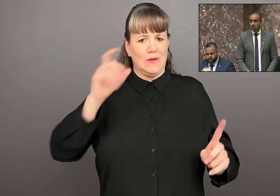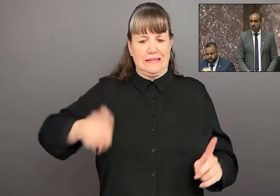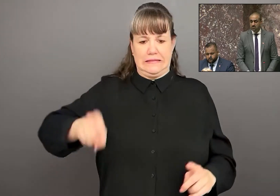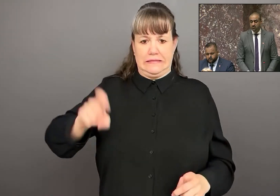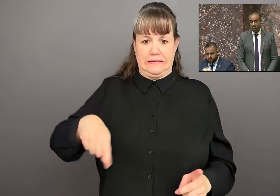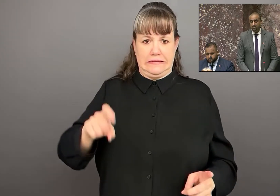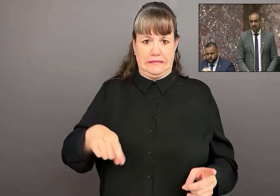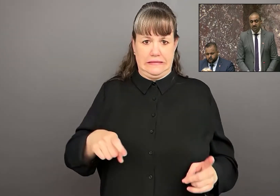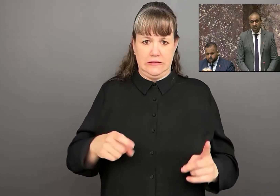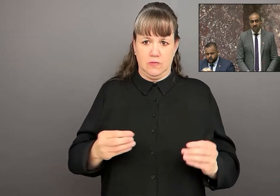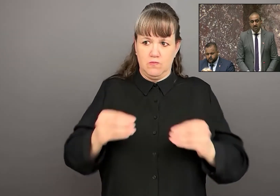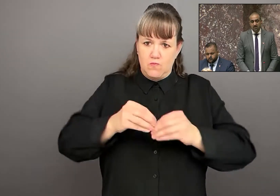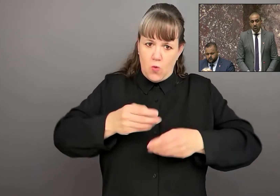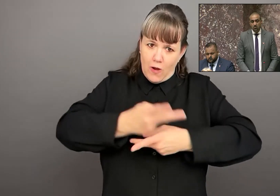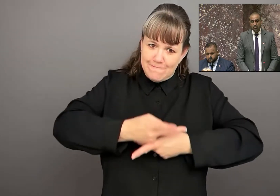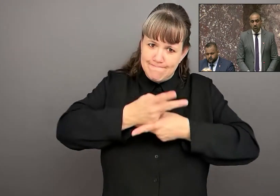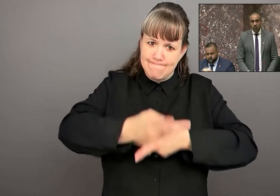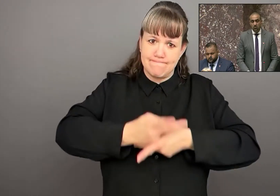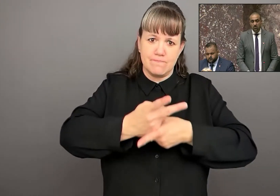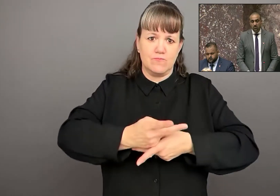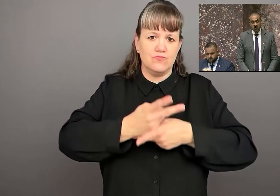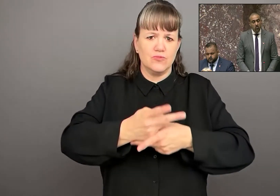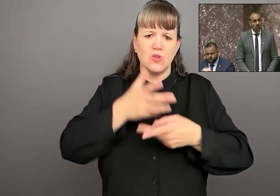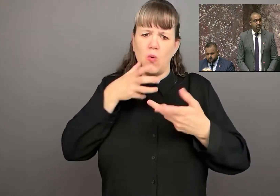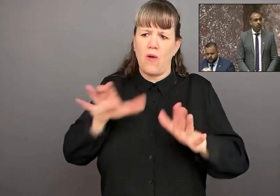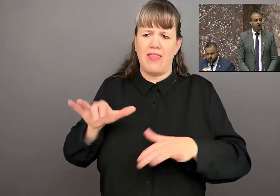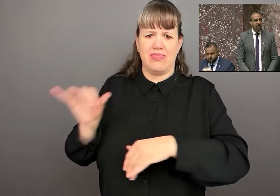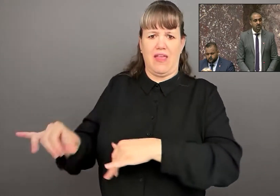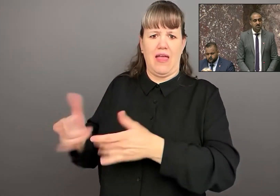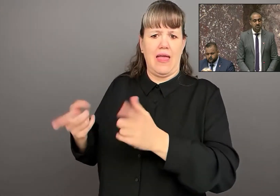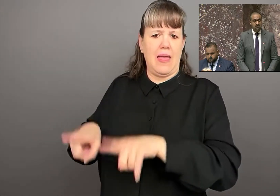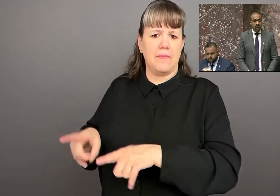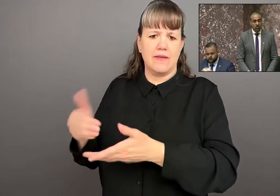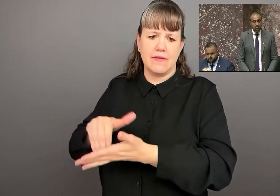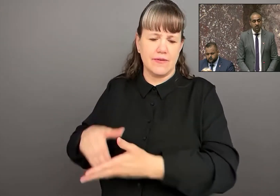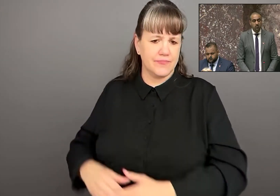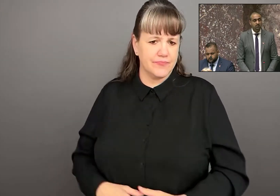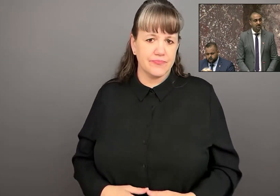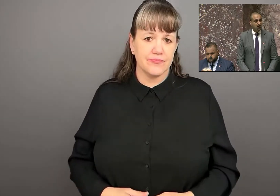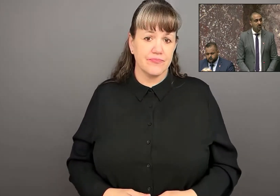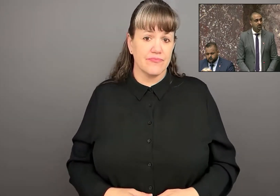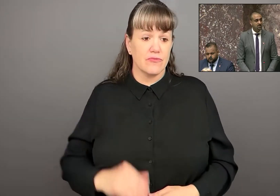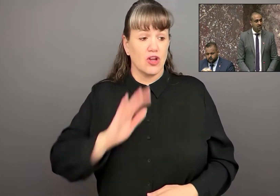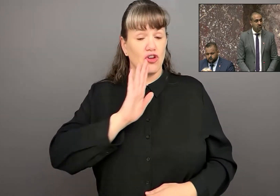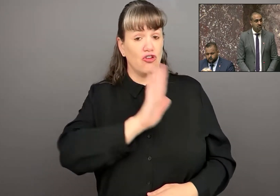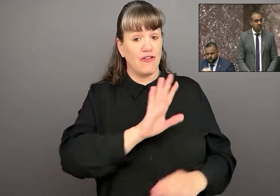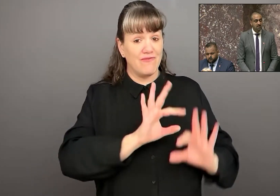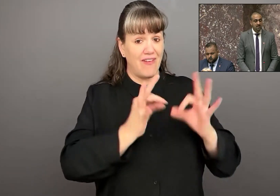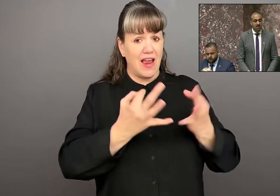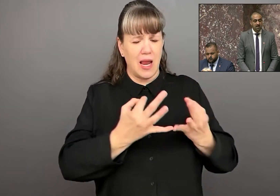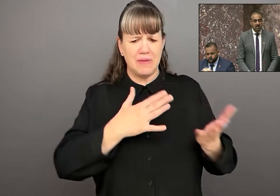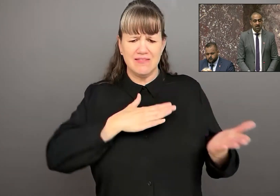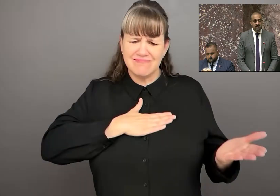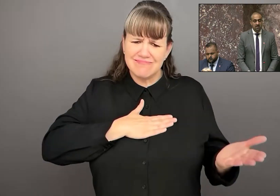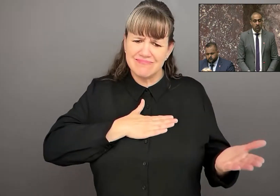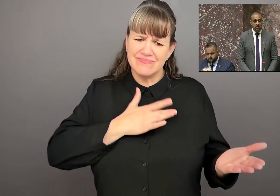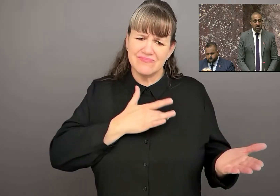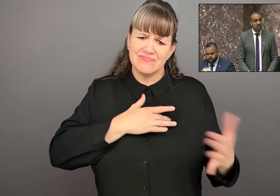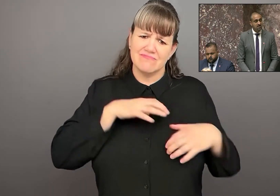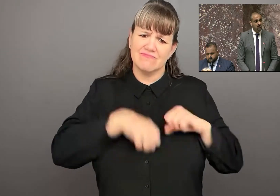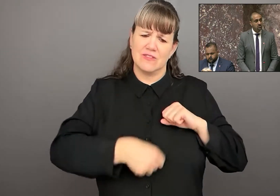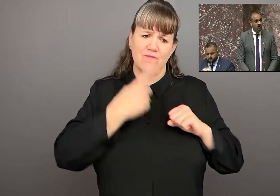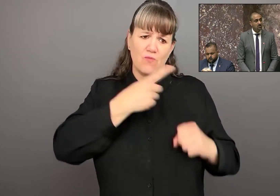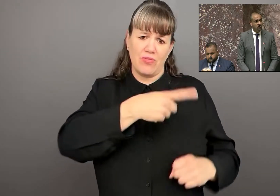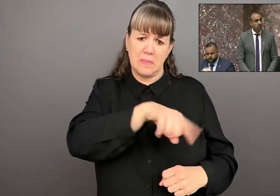my heart goes out to this family. The goal of supportive housing is to support people with mental health and addictions, and we're going